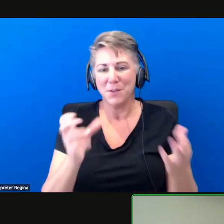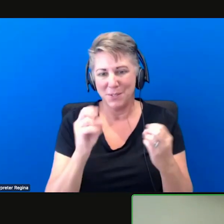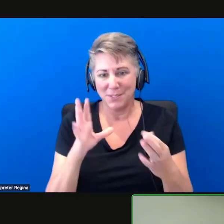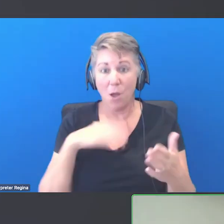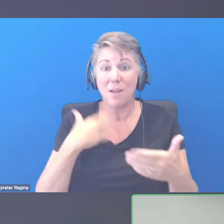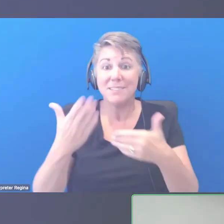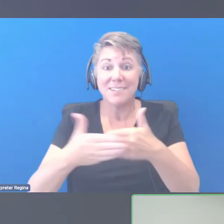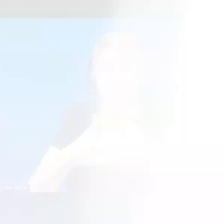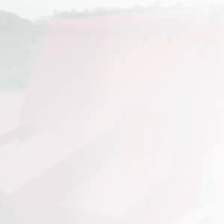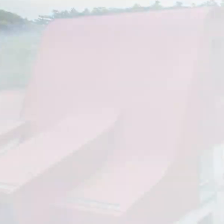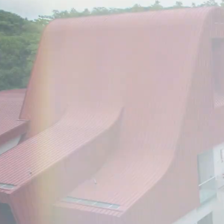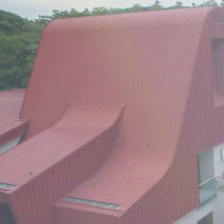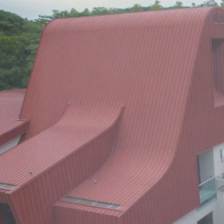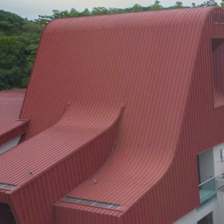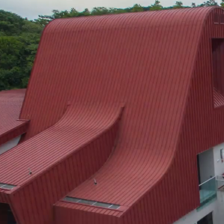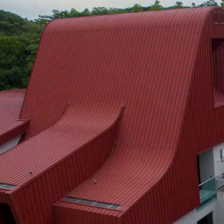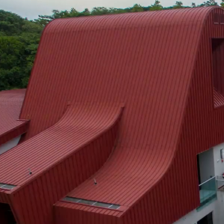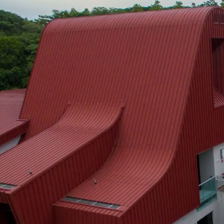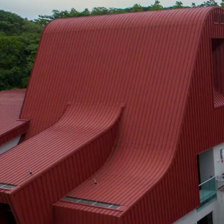aloha